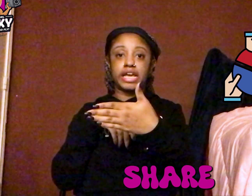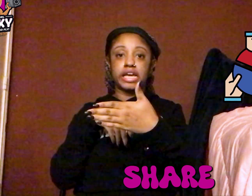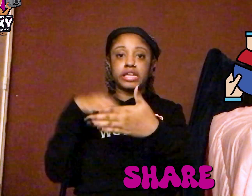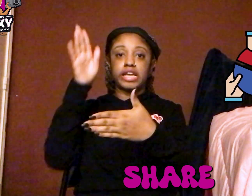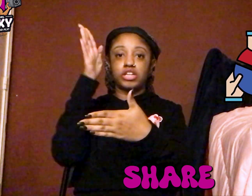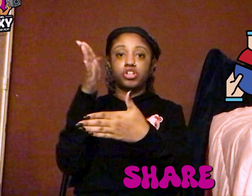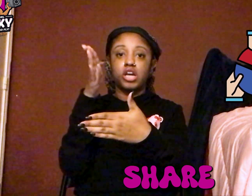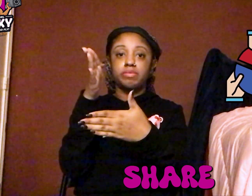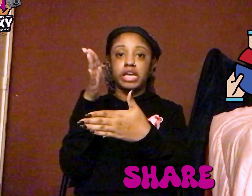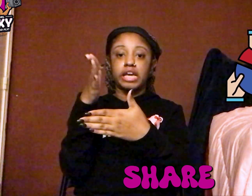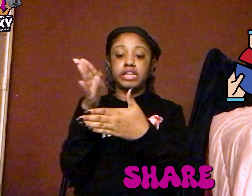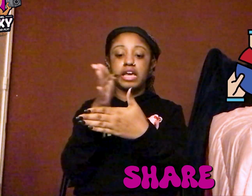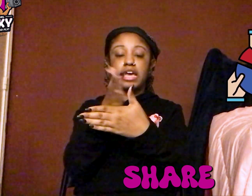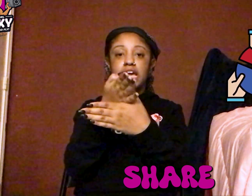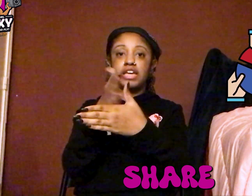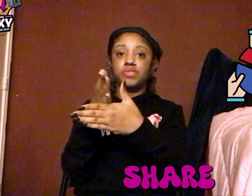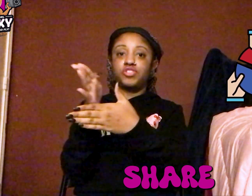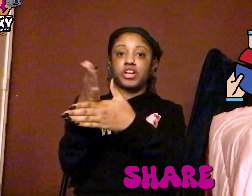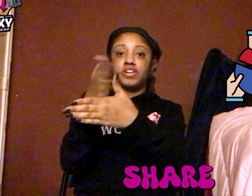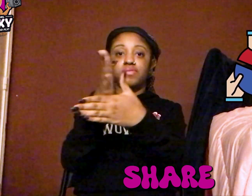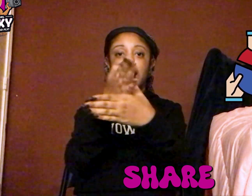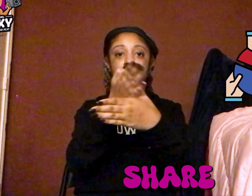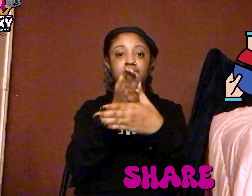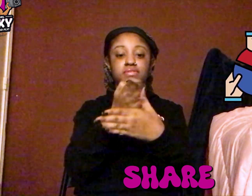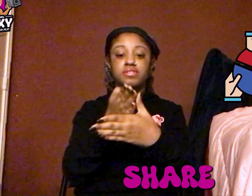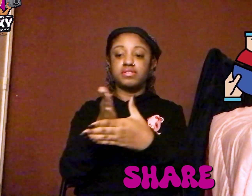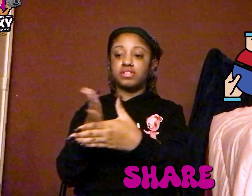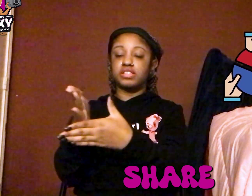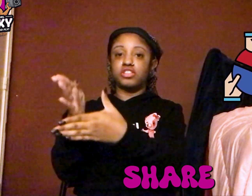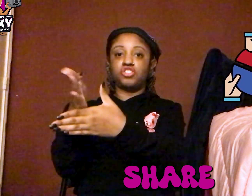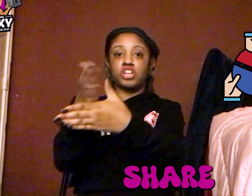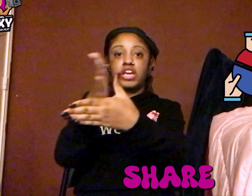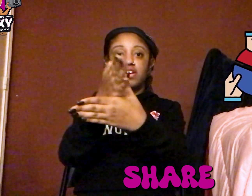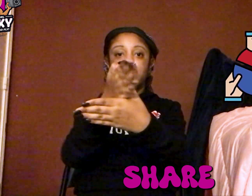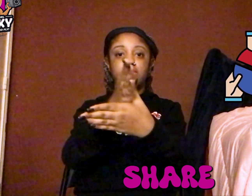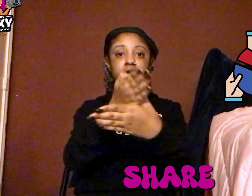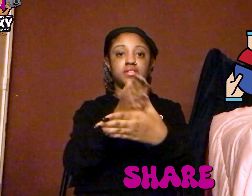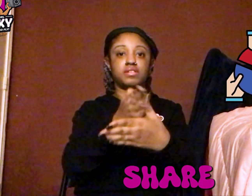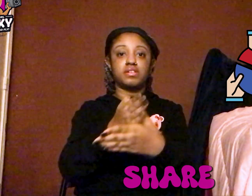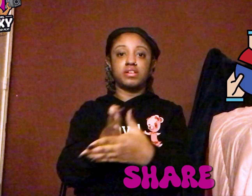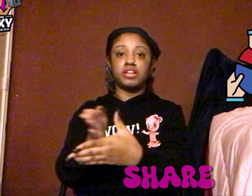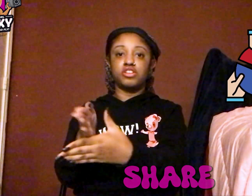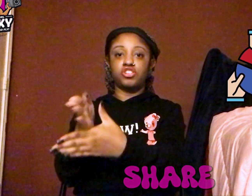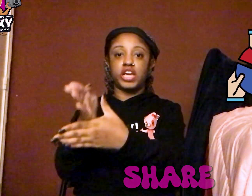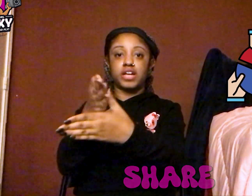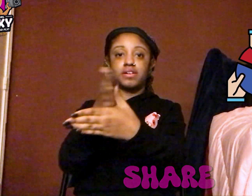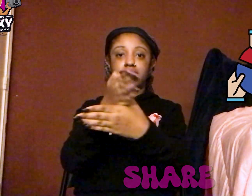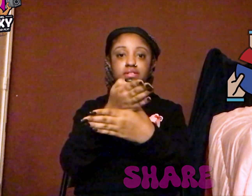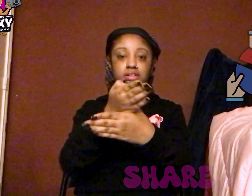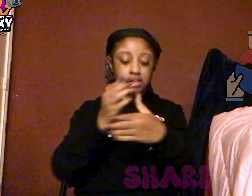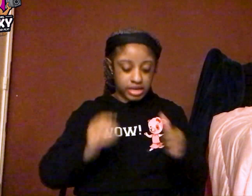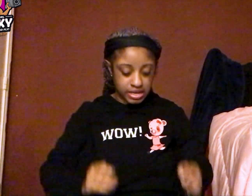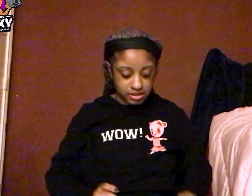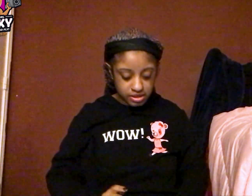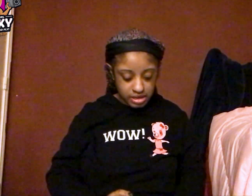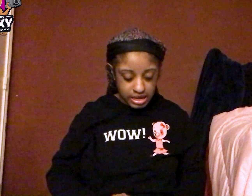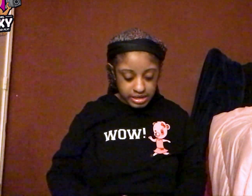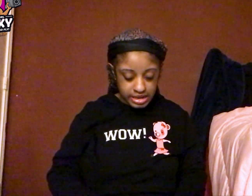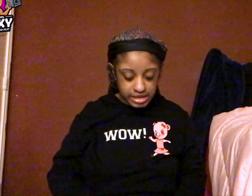hand and you get your dominant hand and you share it around. So this is share. Share. Okay. Next is